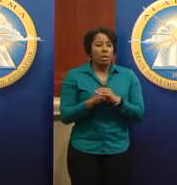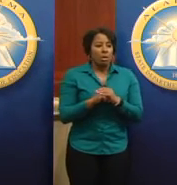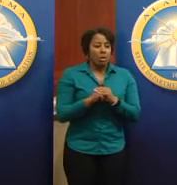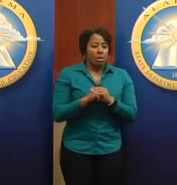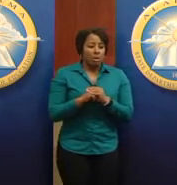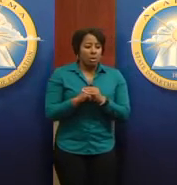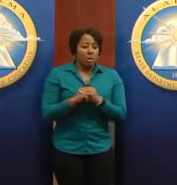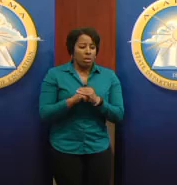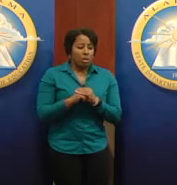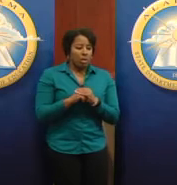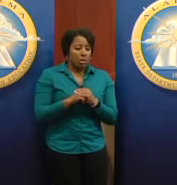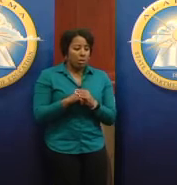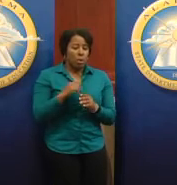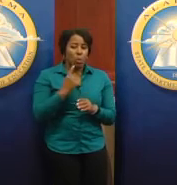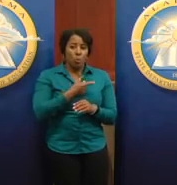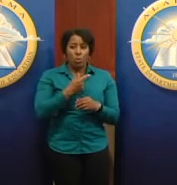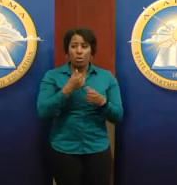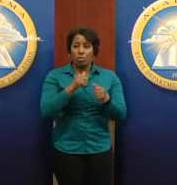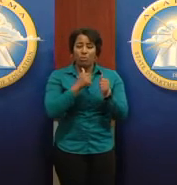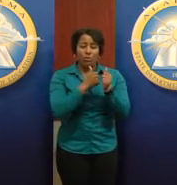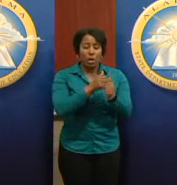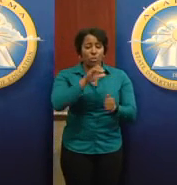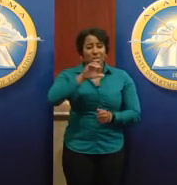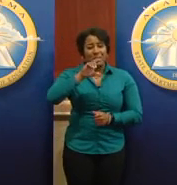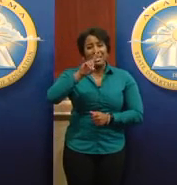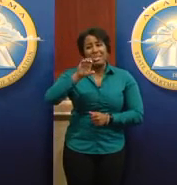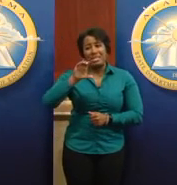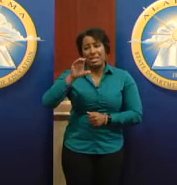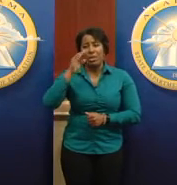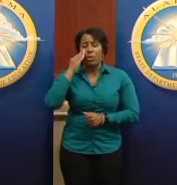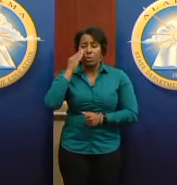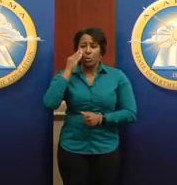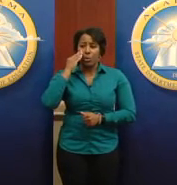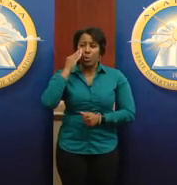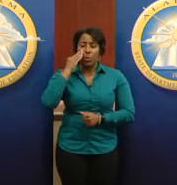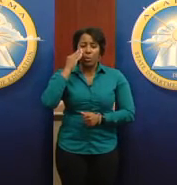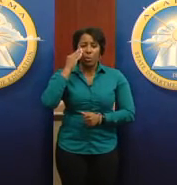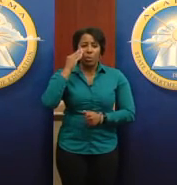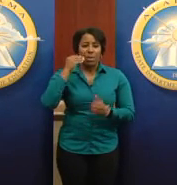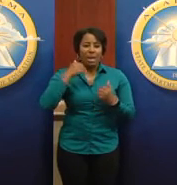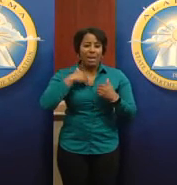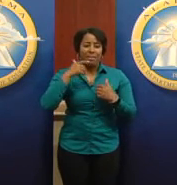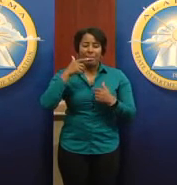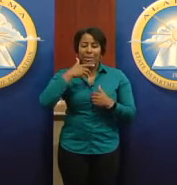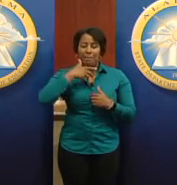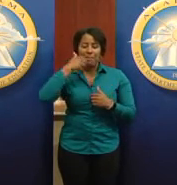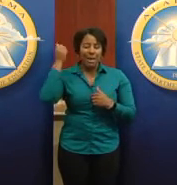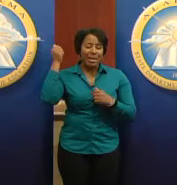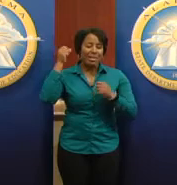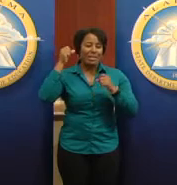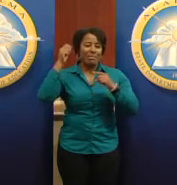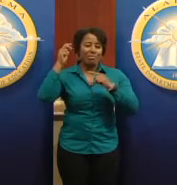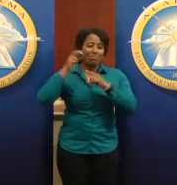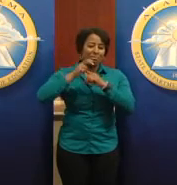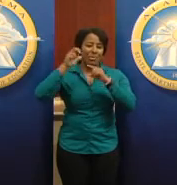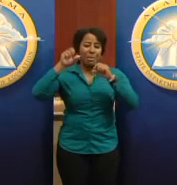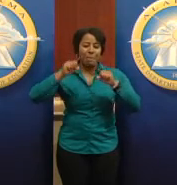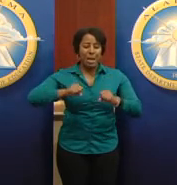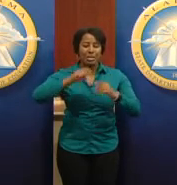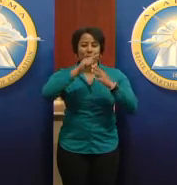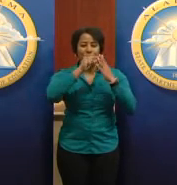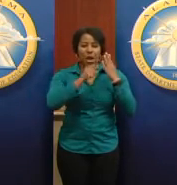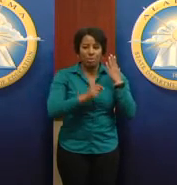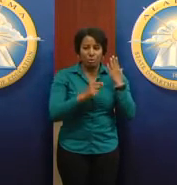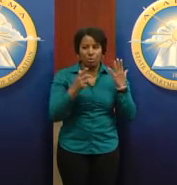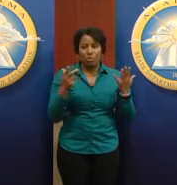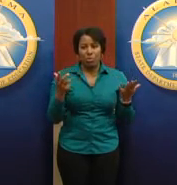that CDC put out. So you know that CDC put out the very best possible optional thing would be for